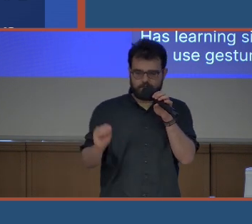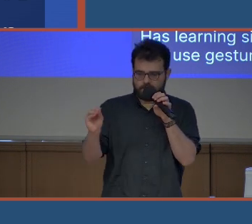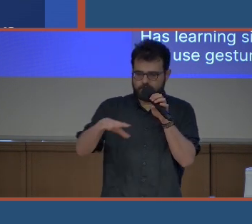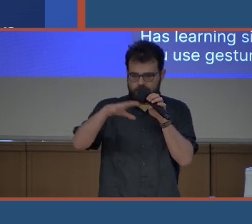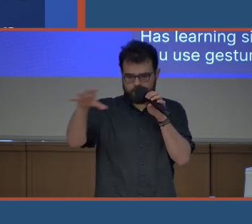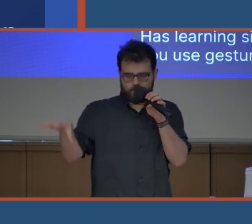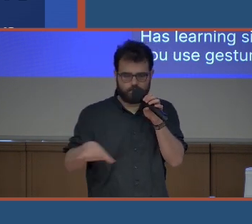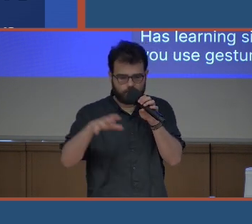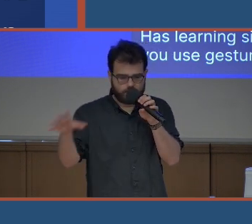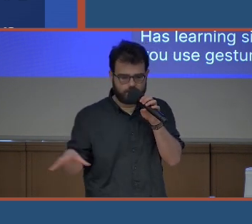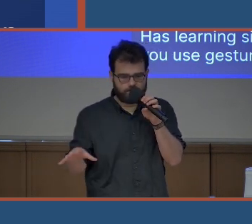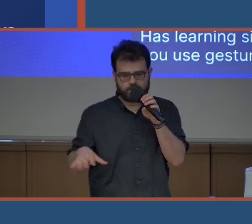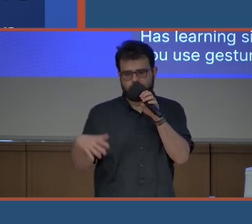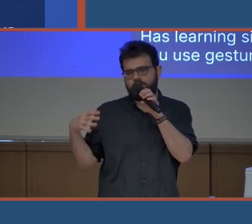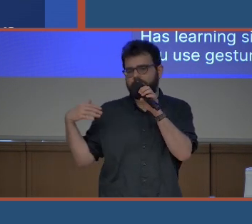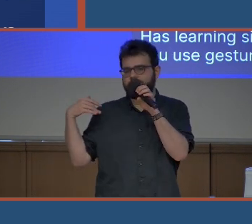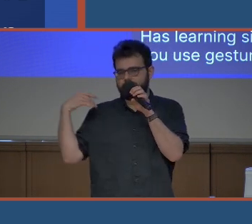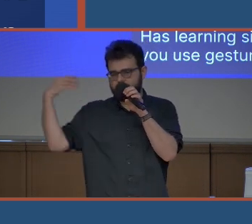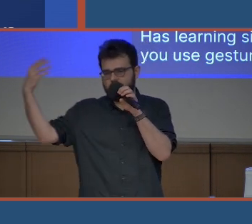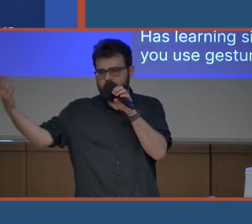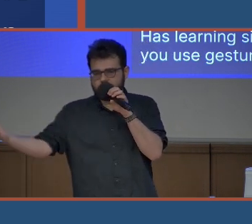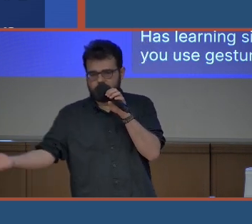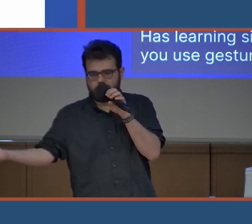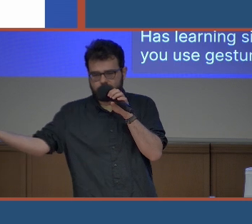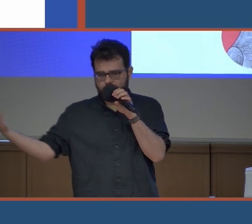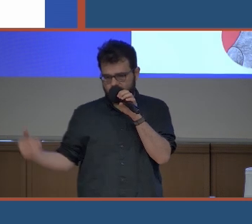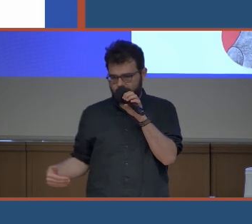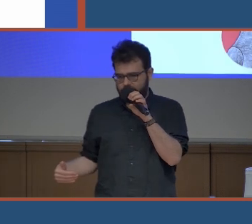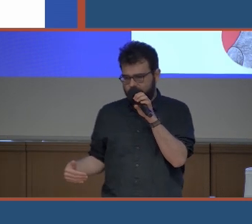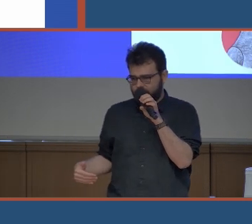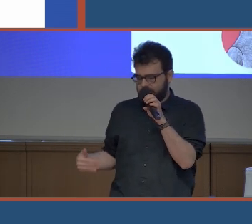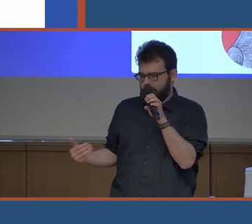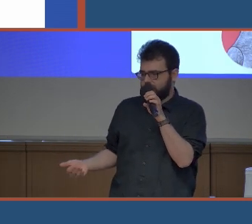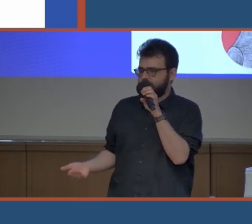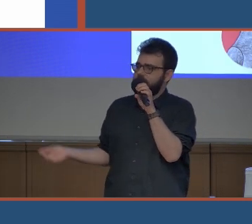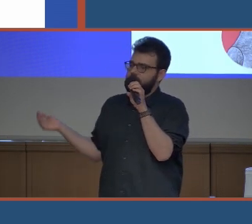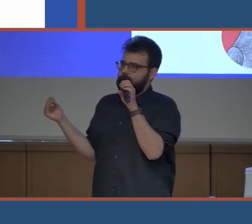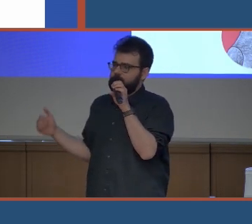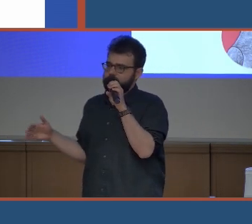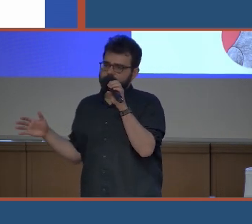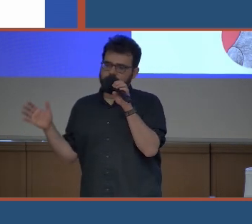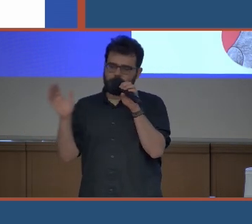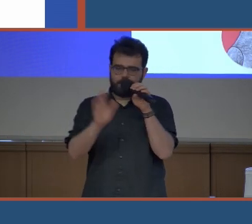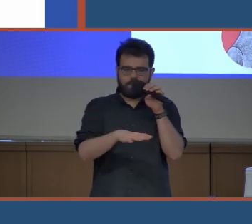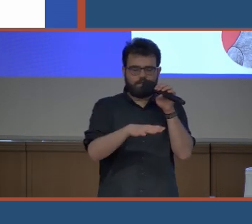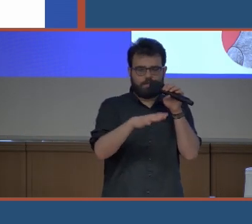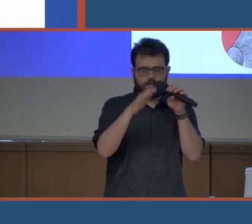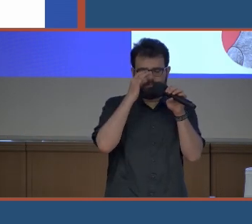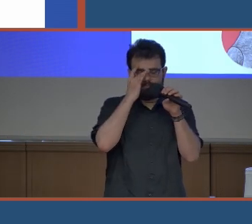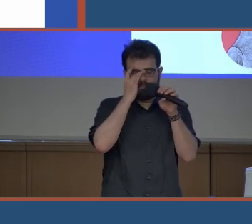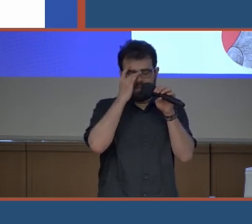to this creation of ASL, and also the sign language of Martha Vineyard's Island, and the